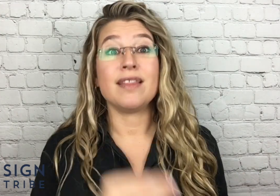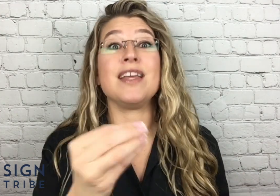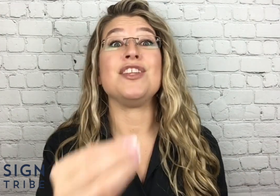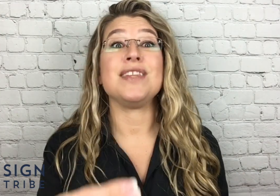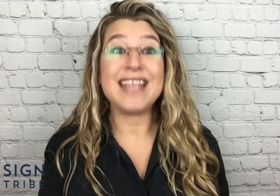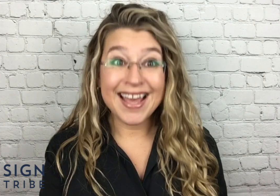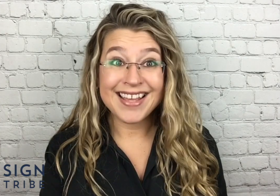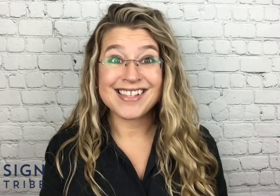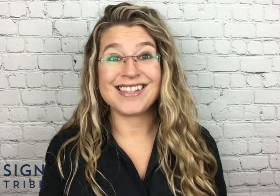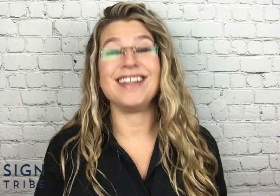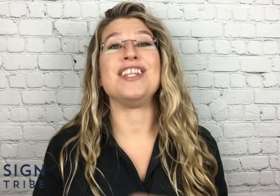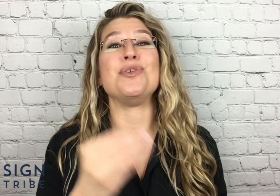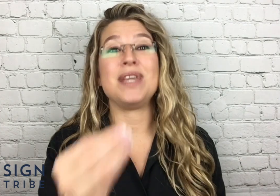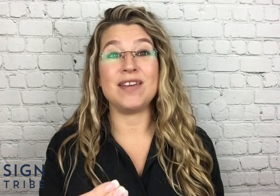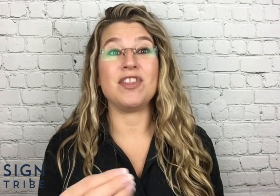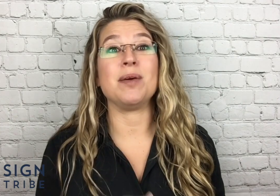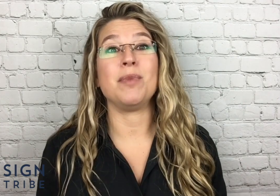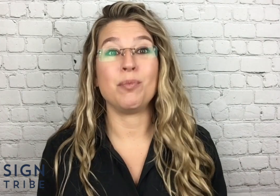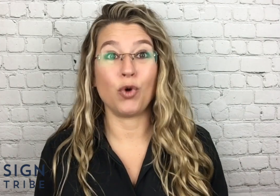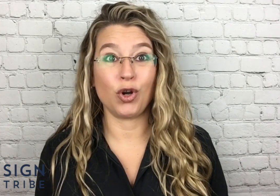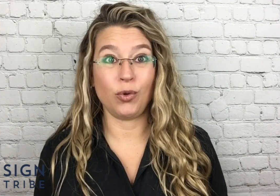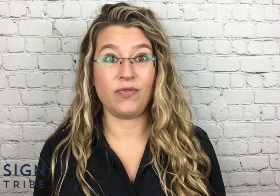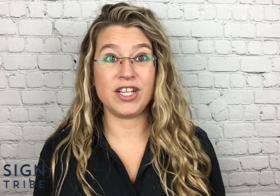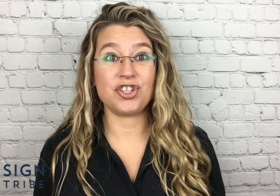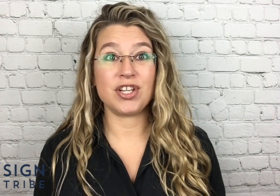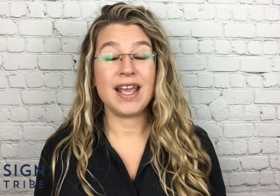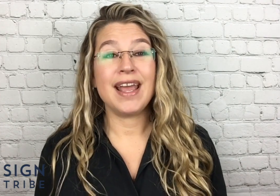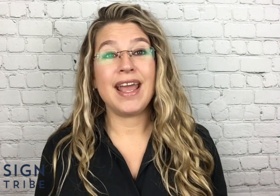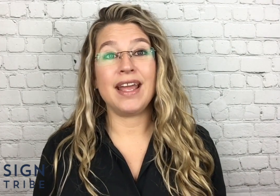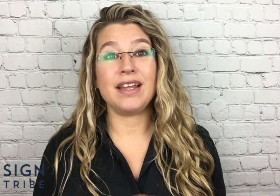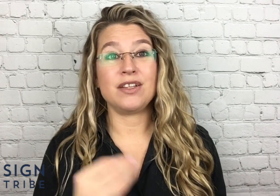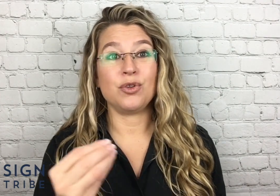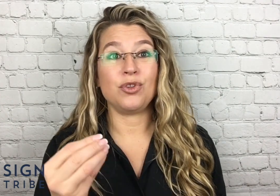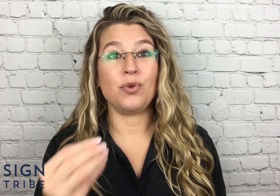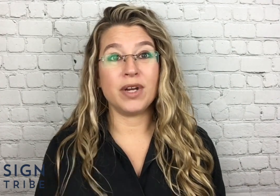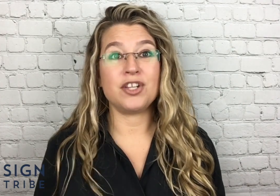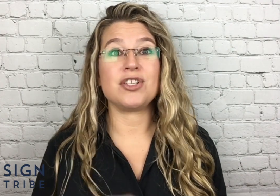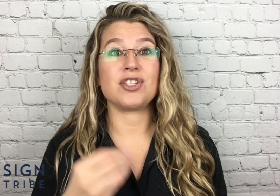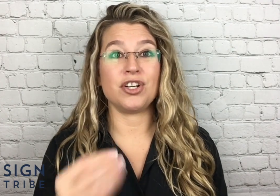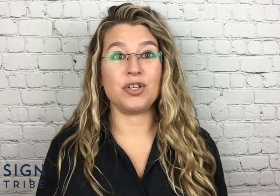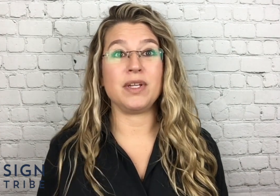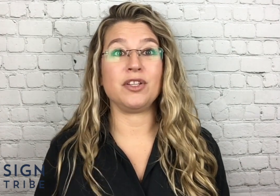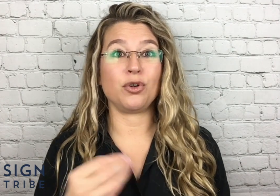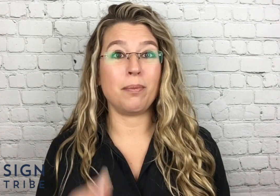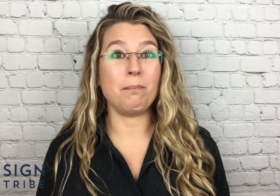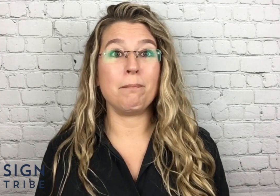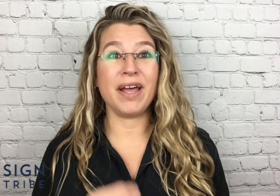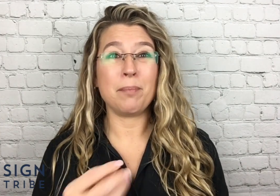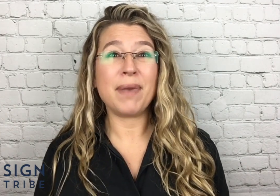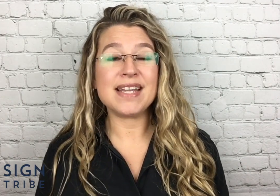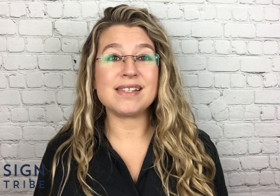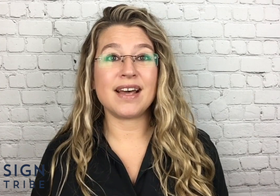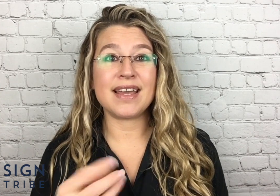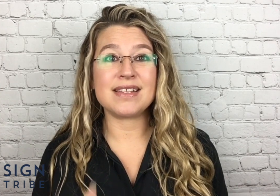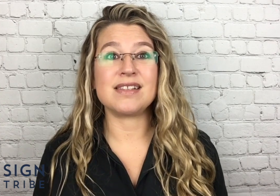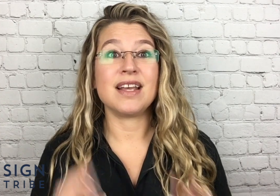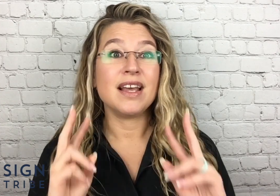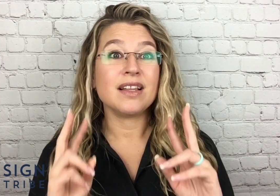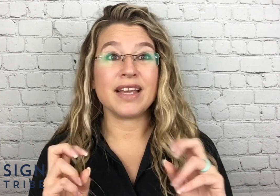then yes, and then you give them more goldfish. And you want to just start doing little like bite-sized, like